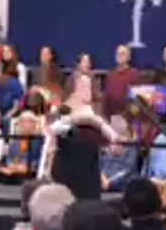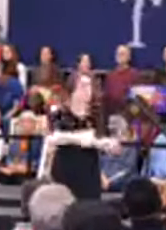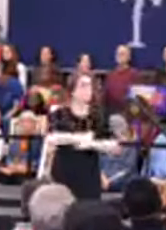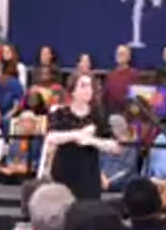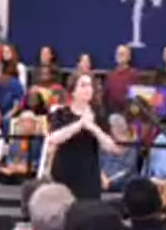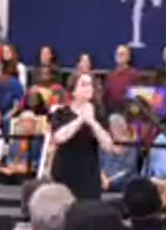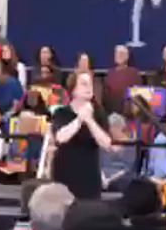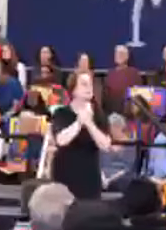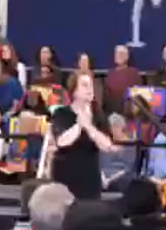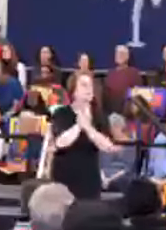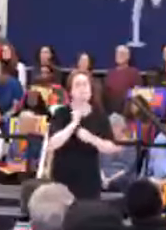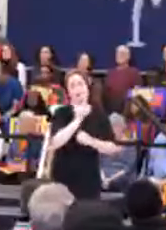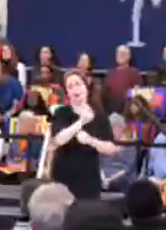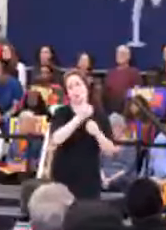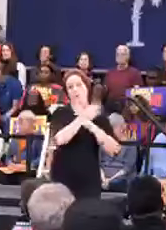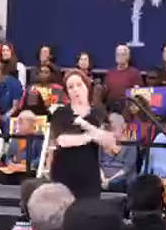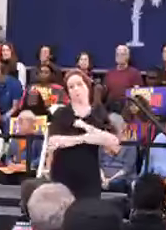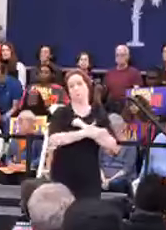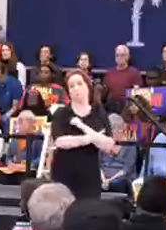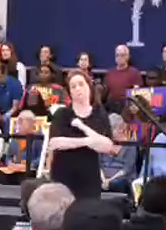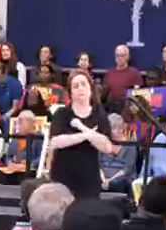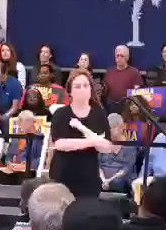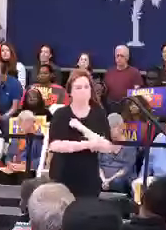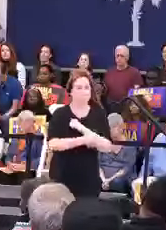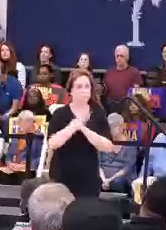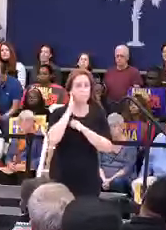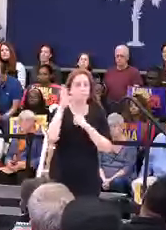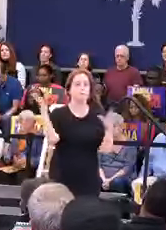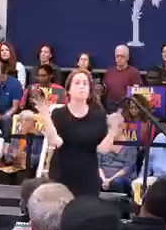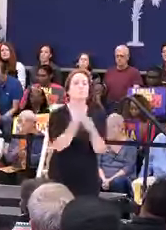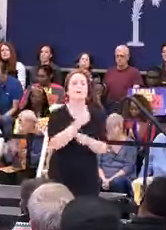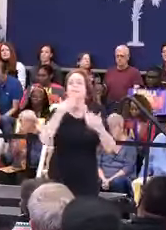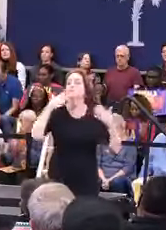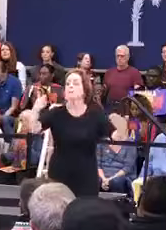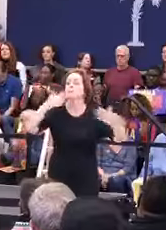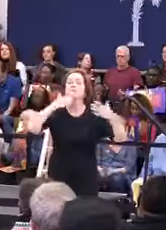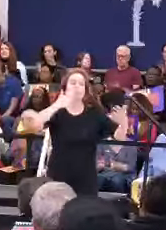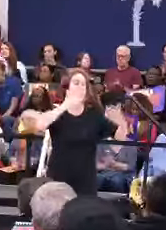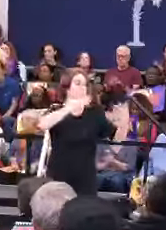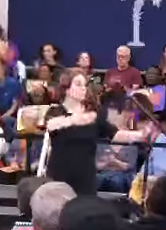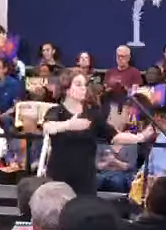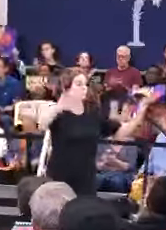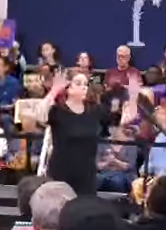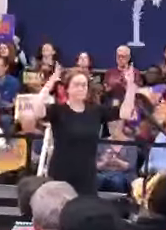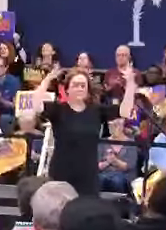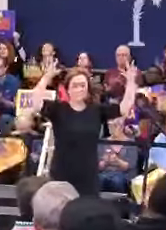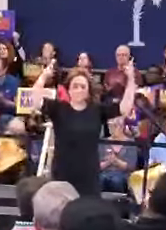love of country, and this is a fight we will win. Thank you all very much.